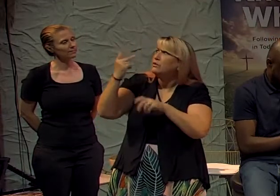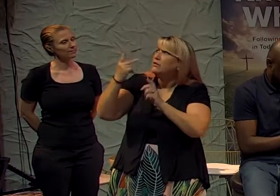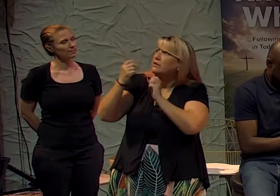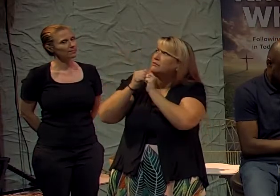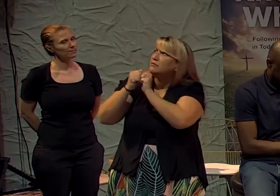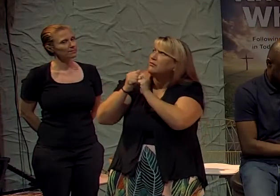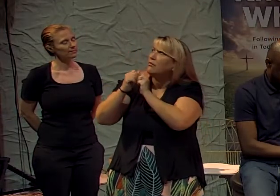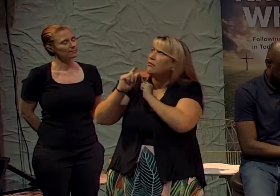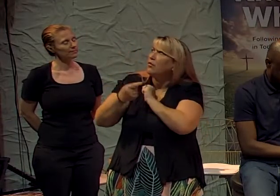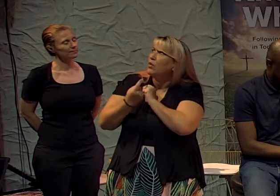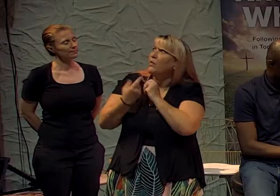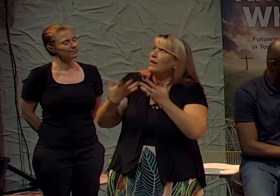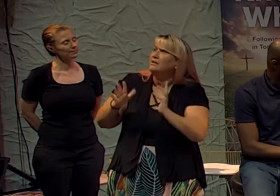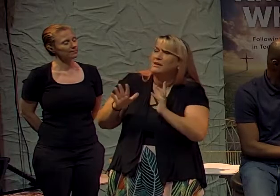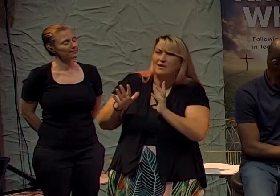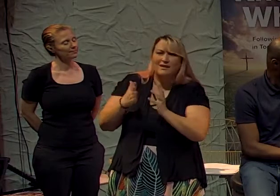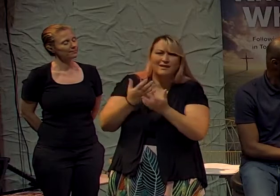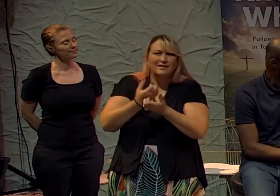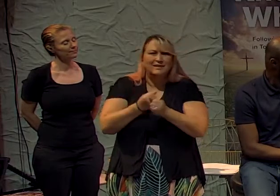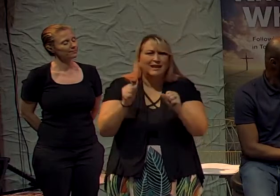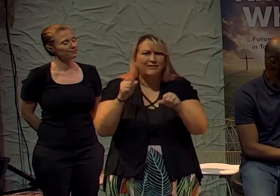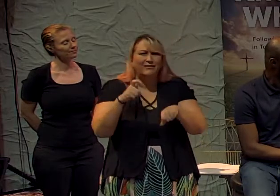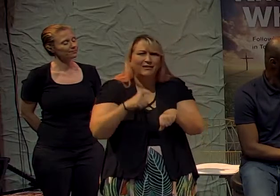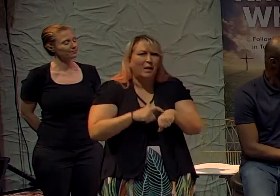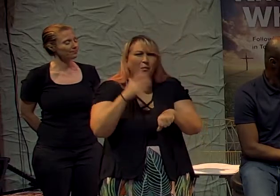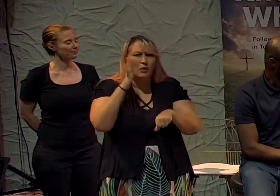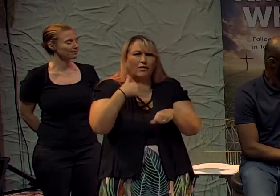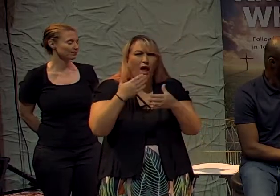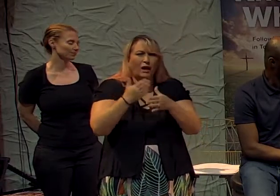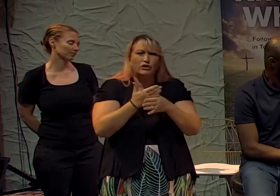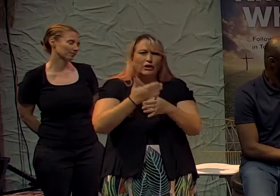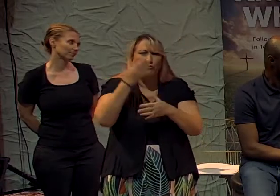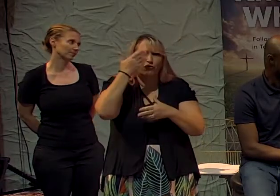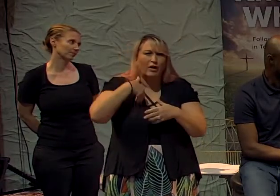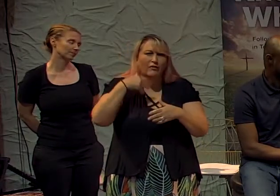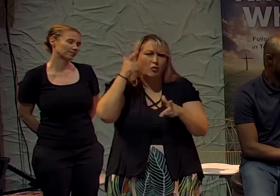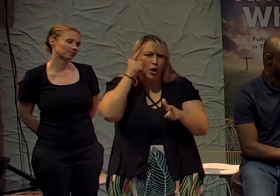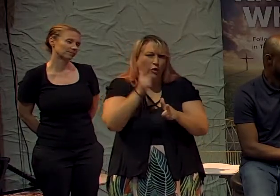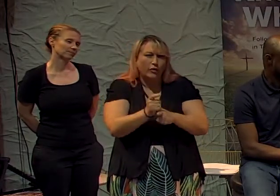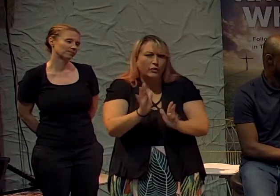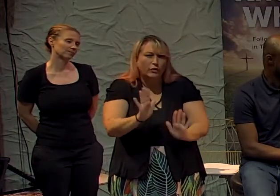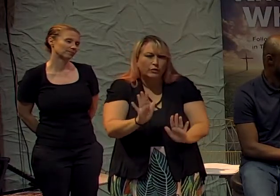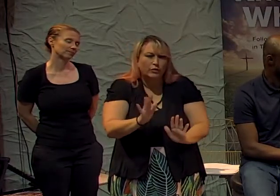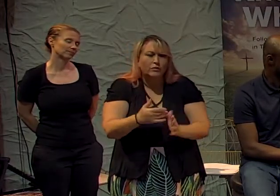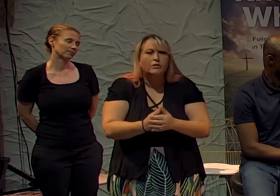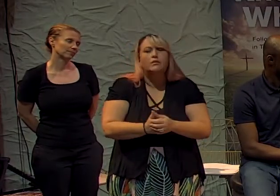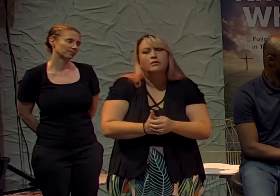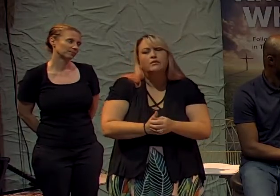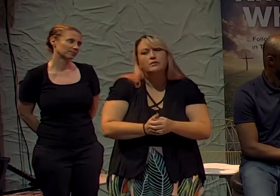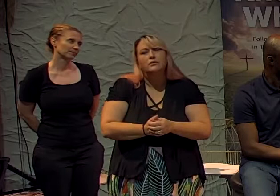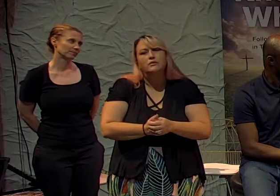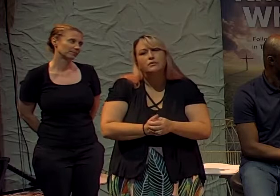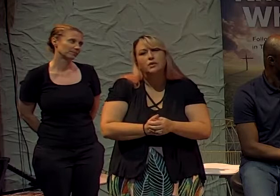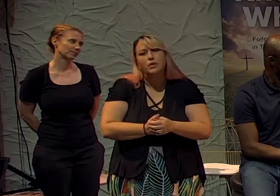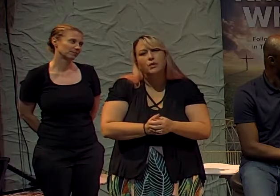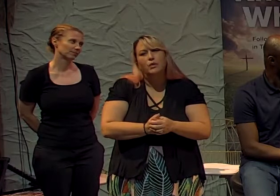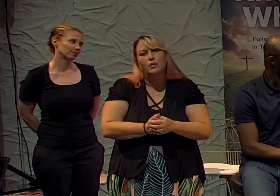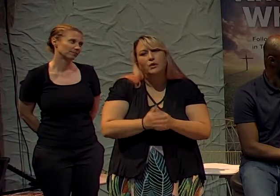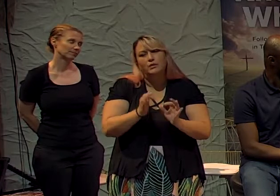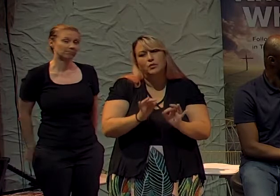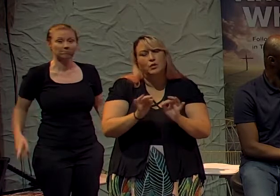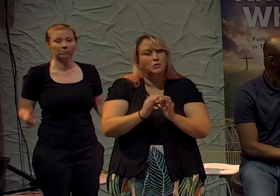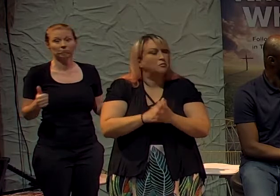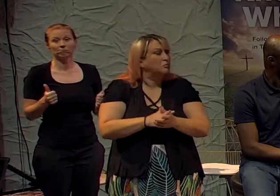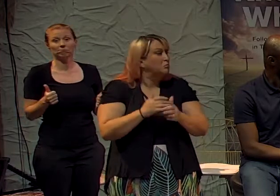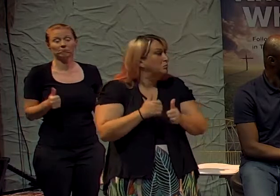that's where that Safe Time came in, because they're not going to share certain things in front of their brother. So it was, I don't know why I want to say that. No, I'm